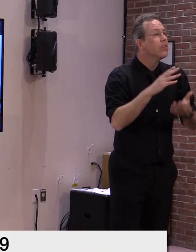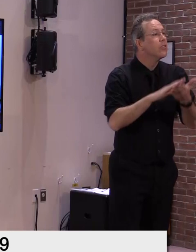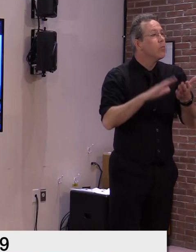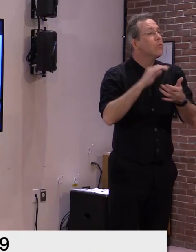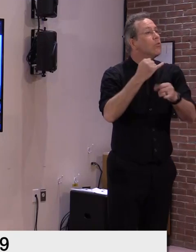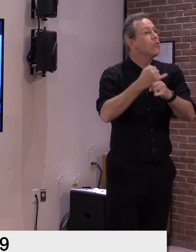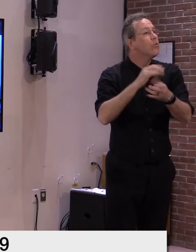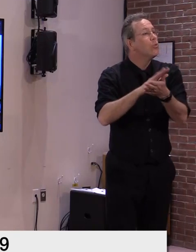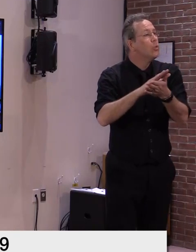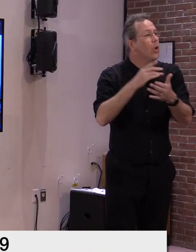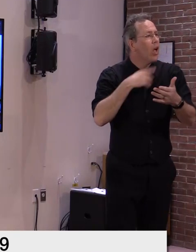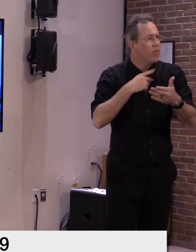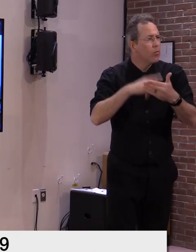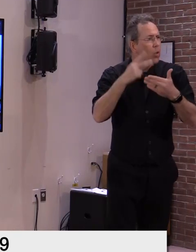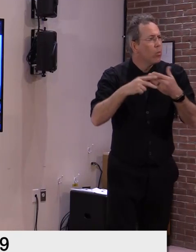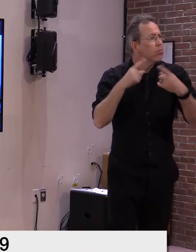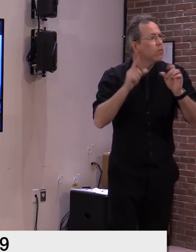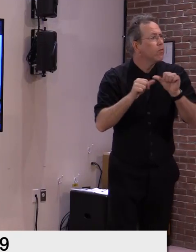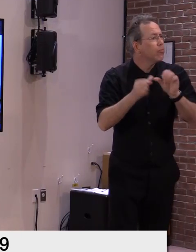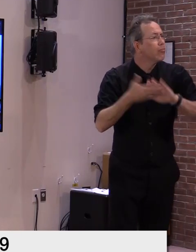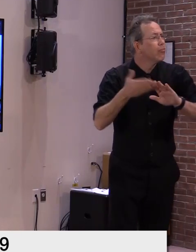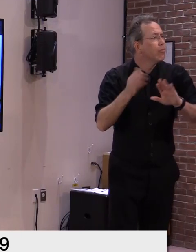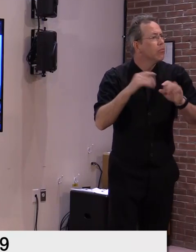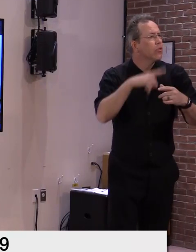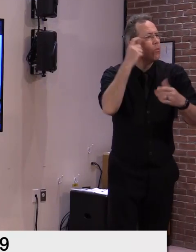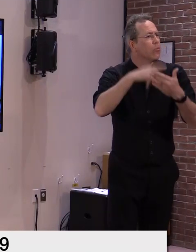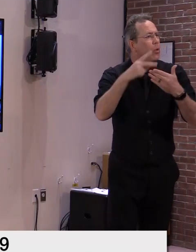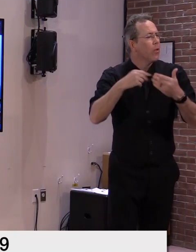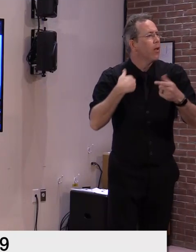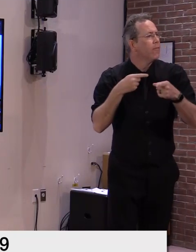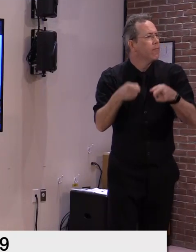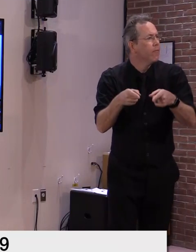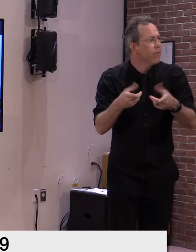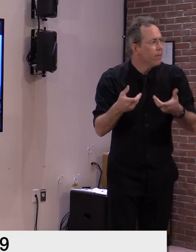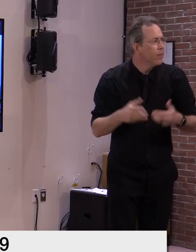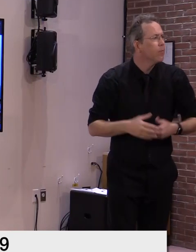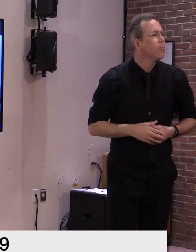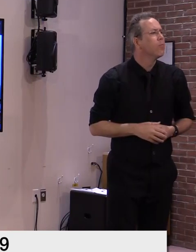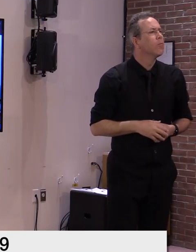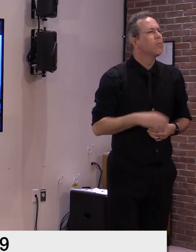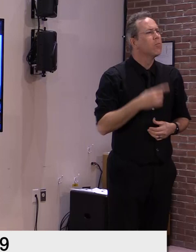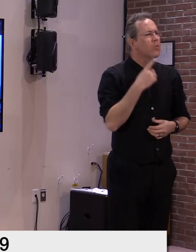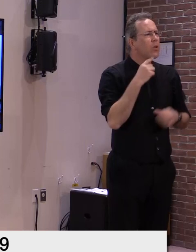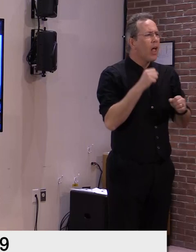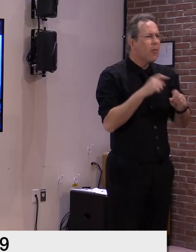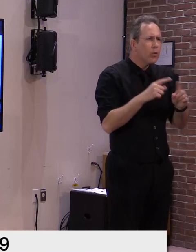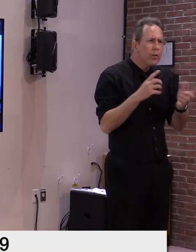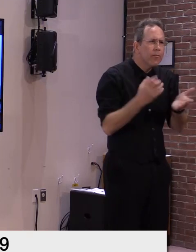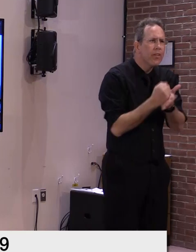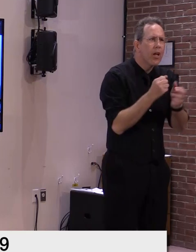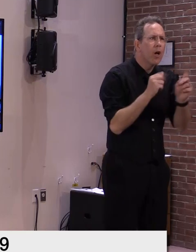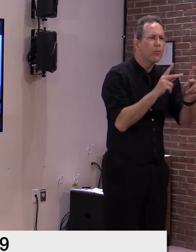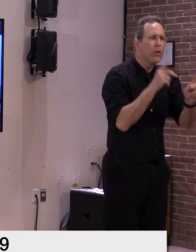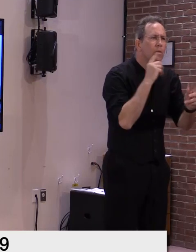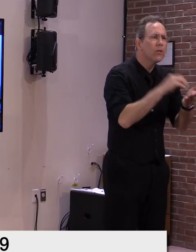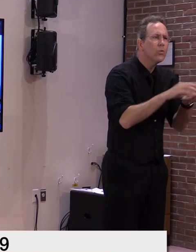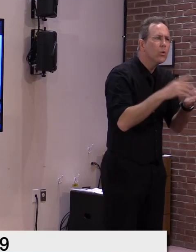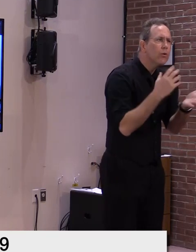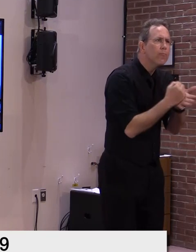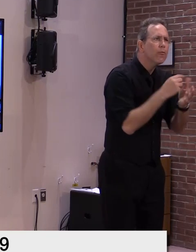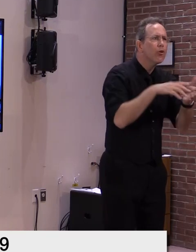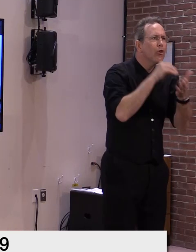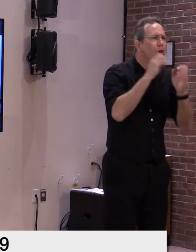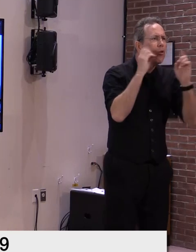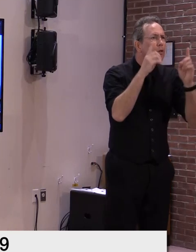successful summer programs where kids have been able to get education above and beyond, whether it's engineering, whether